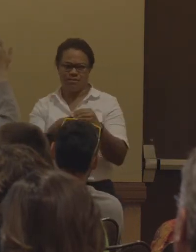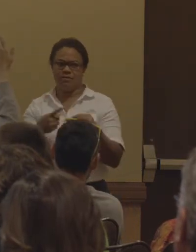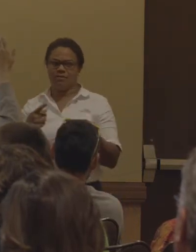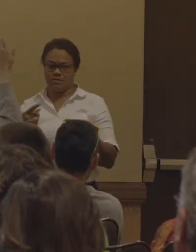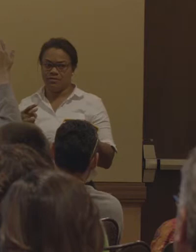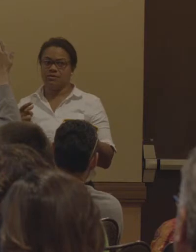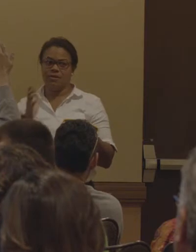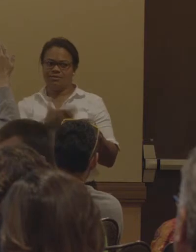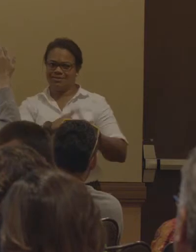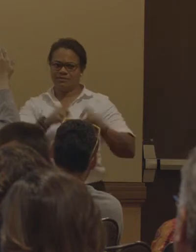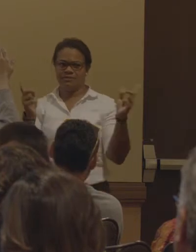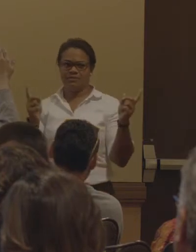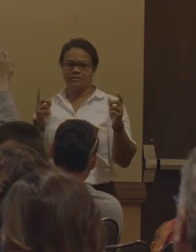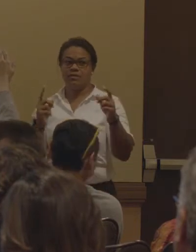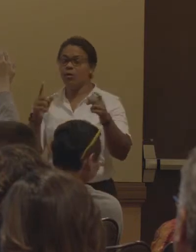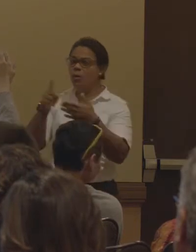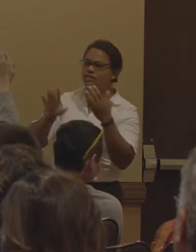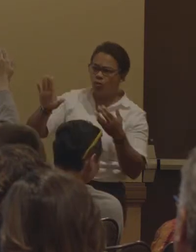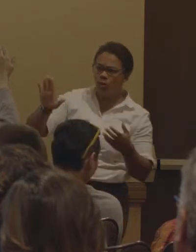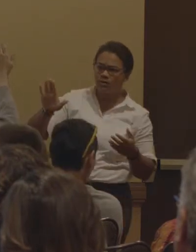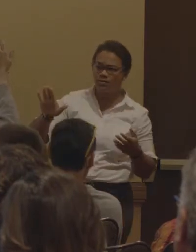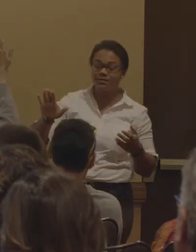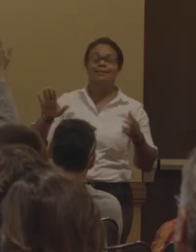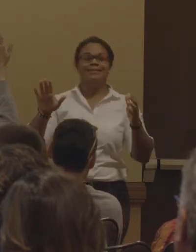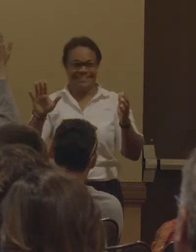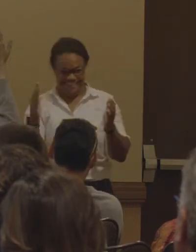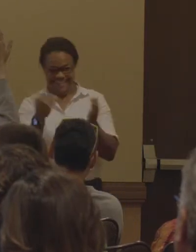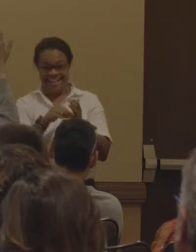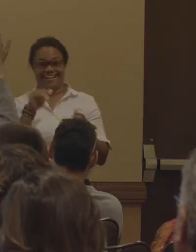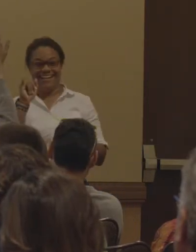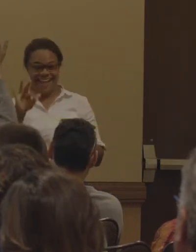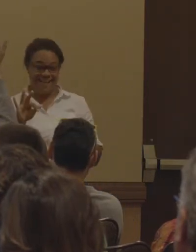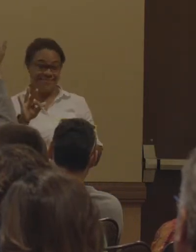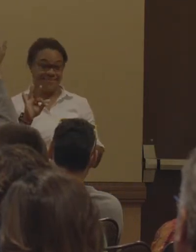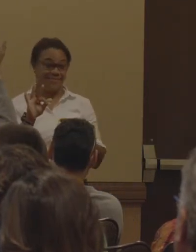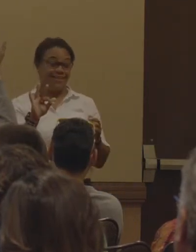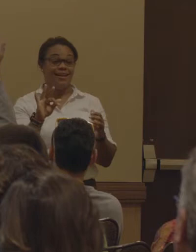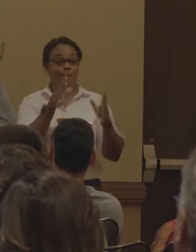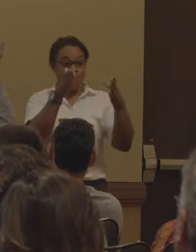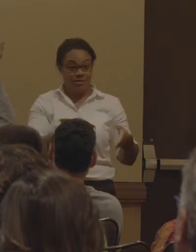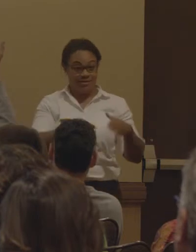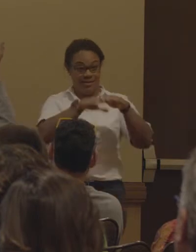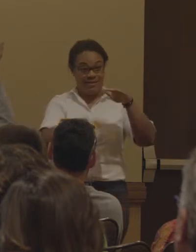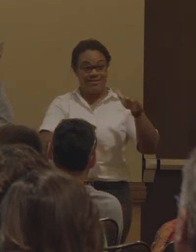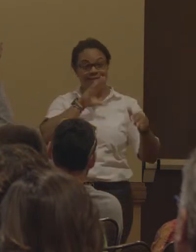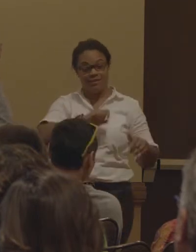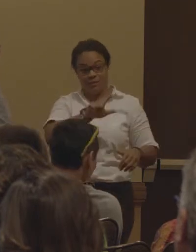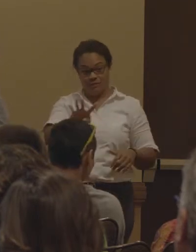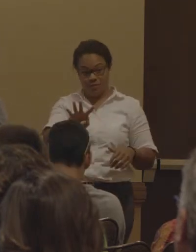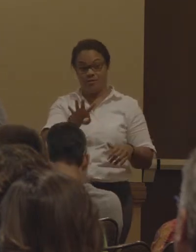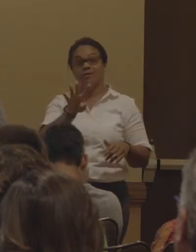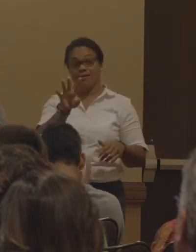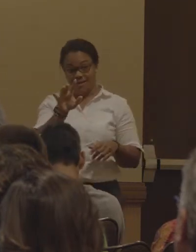ours is, yeah. Okay, what is yours? Again, if they're 24 or younger, they're considered a youth and they need that job coach,